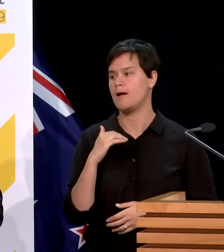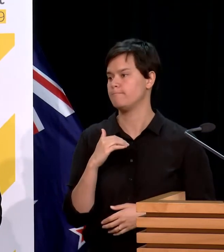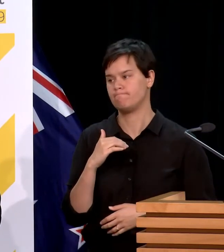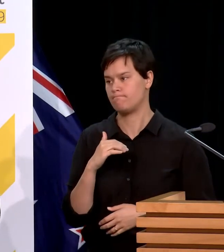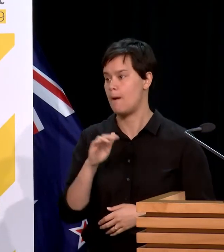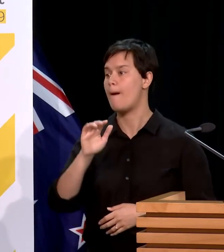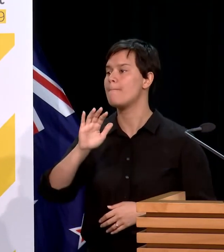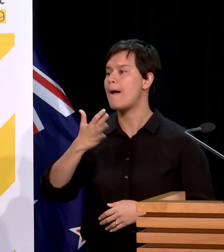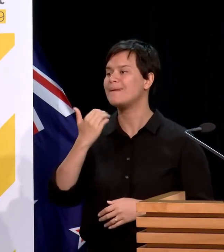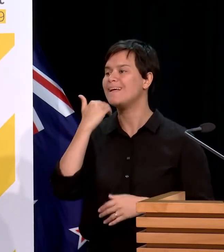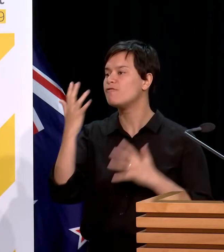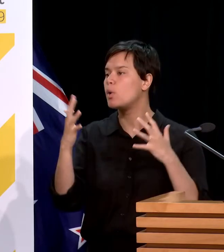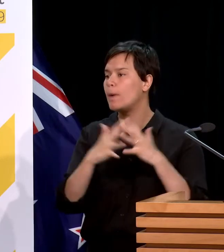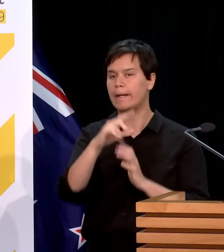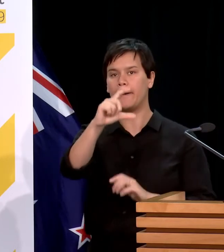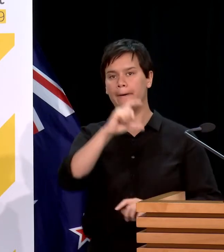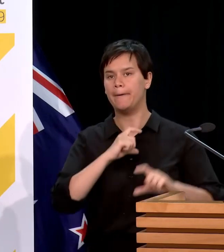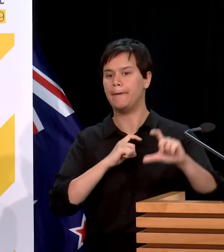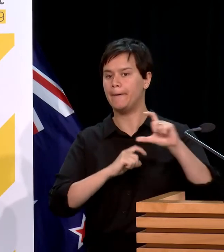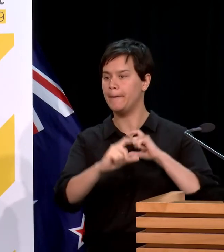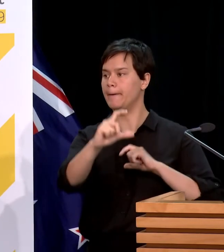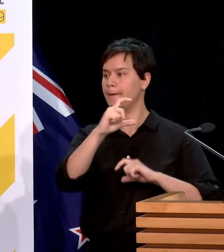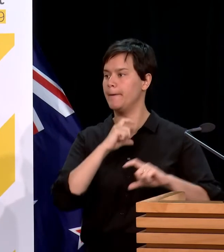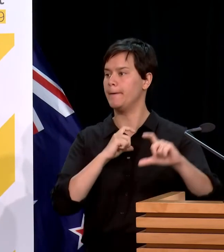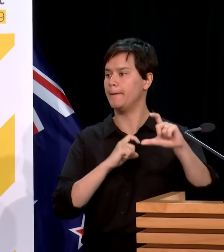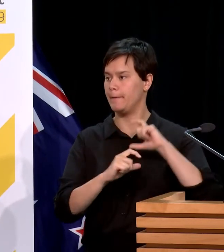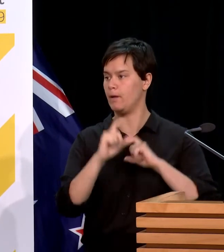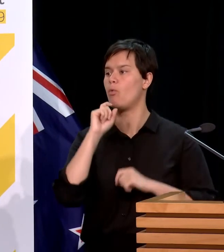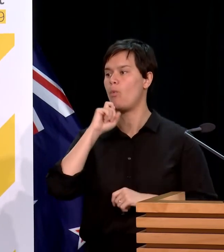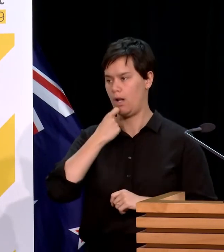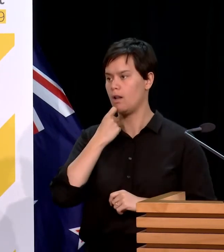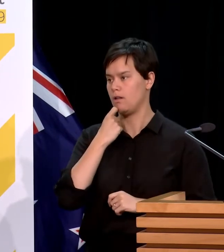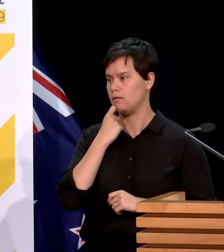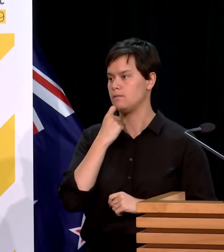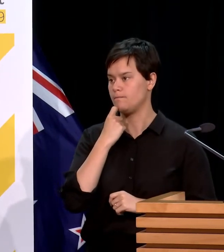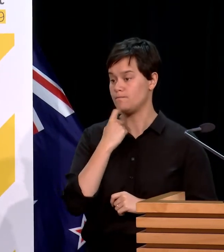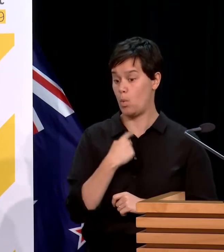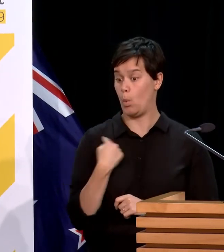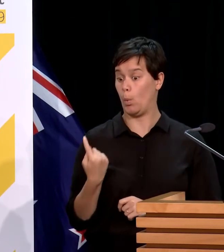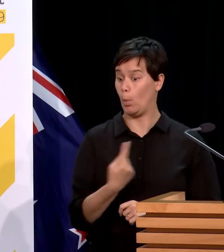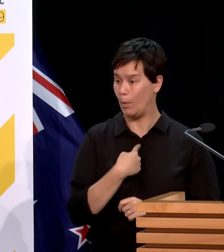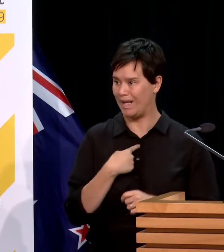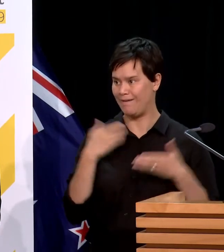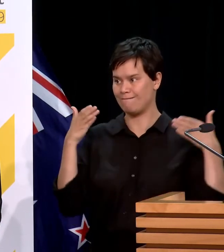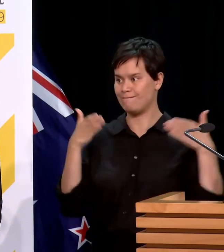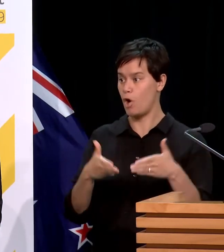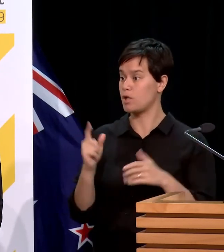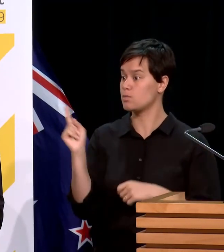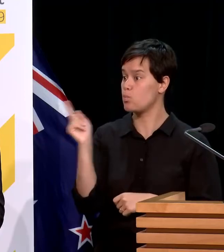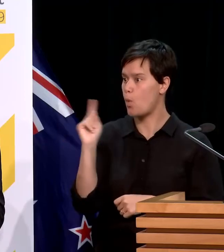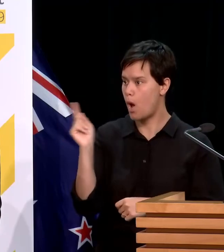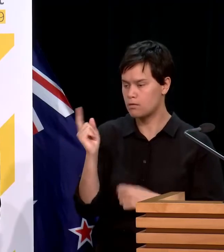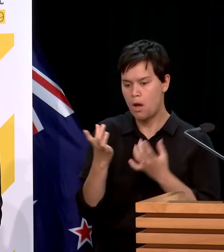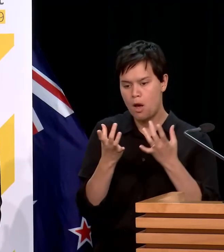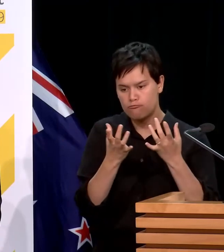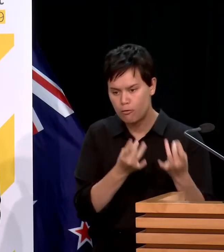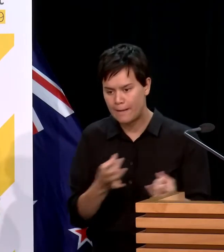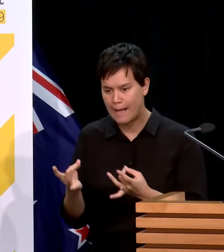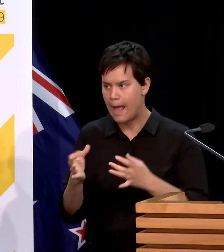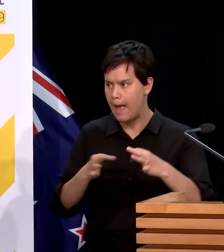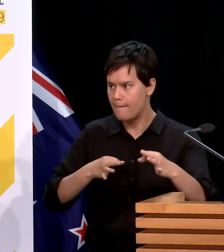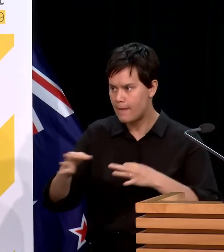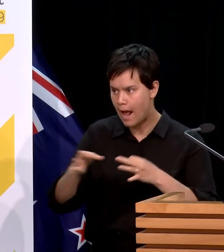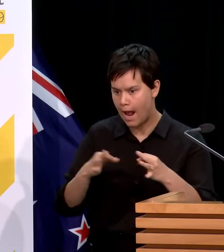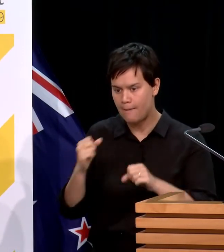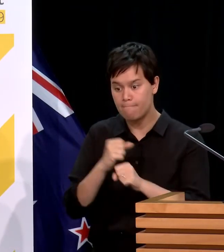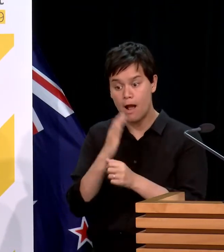week. And our focus is on gearing up and being ready for the first smaller batch